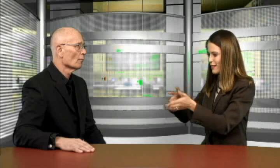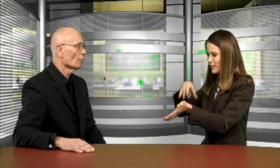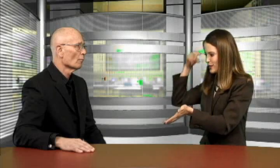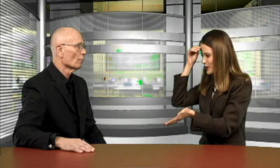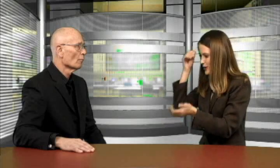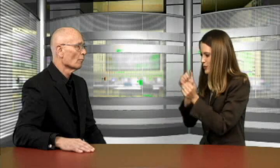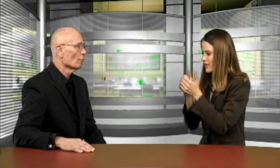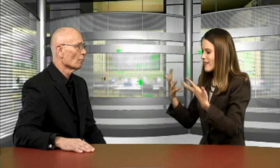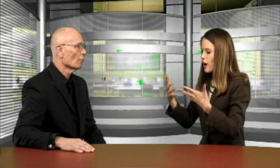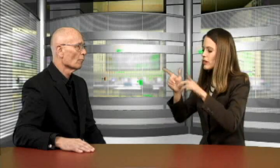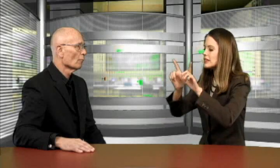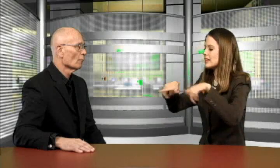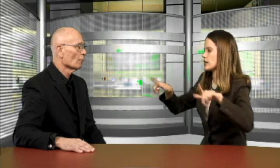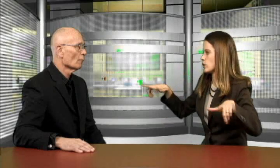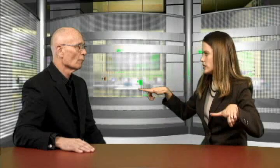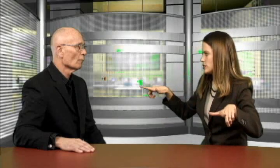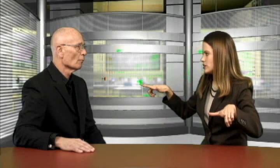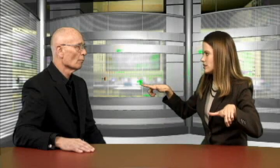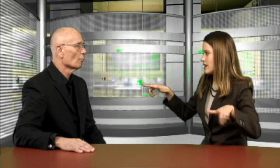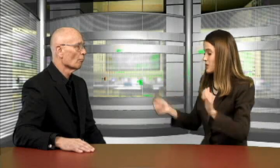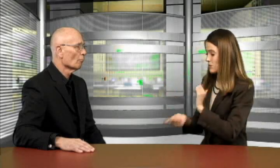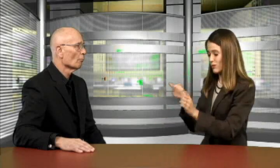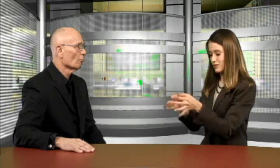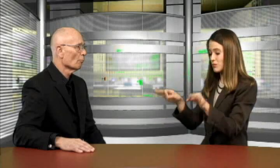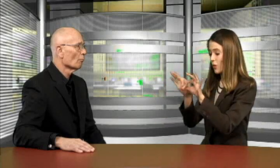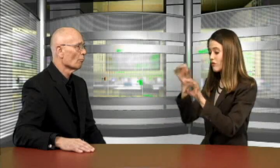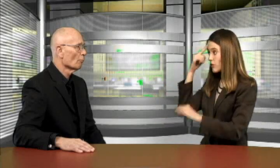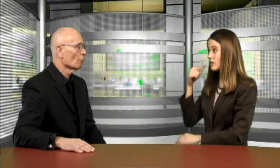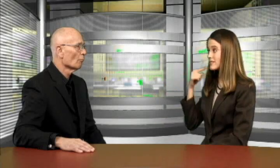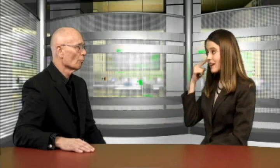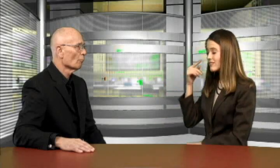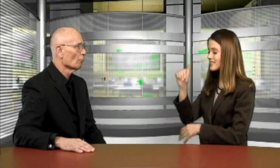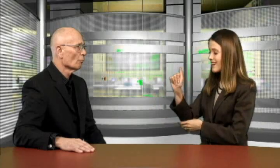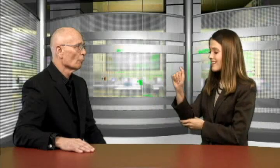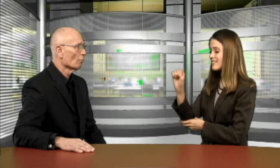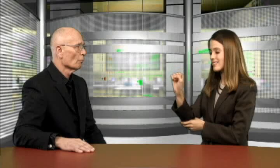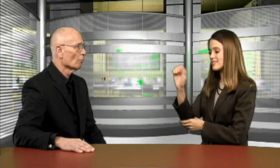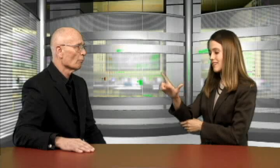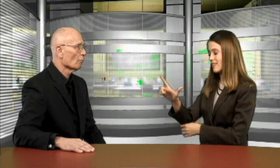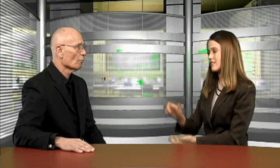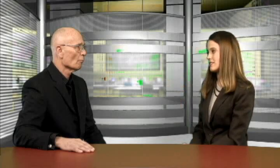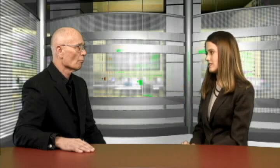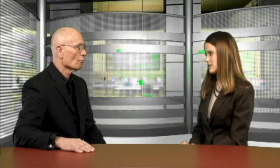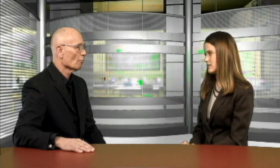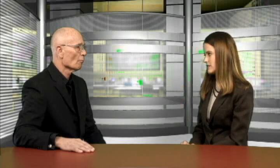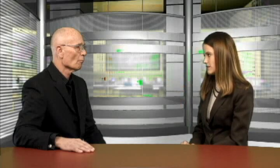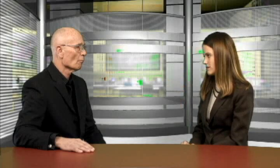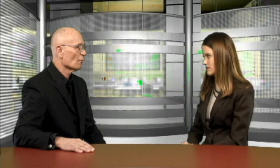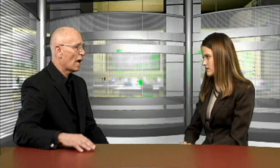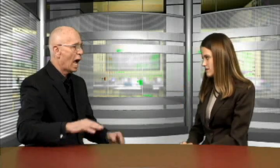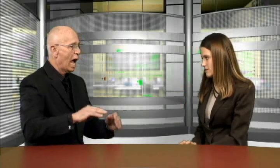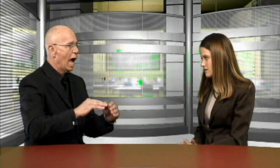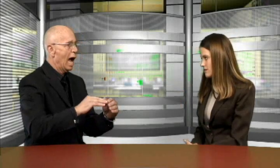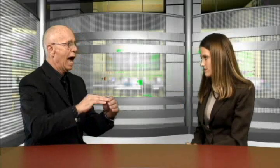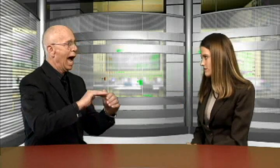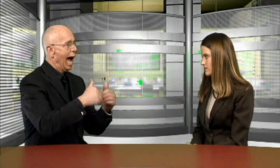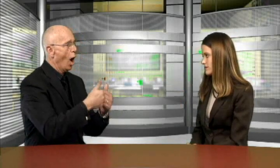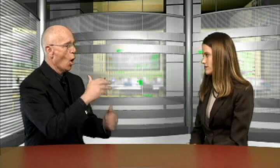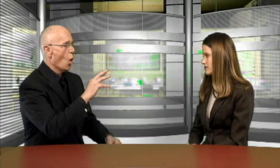language. Because you can't continue with the learning process without language. And the most important for deaf is